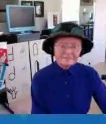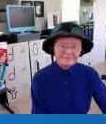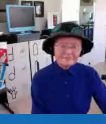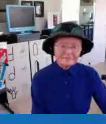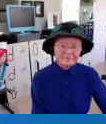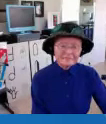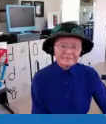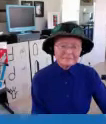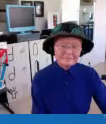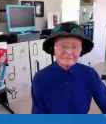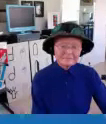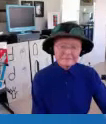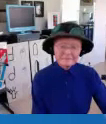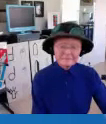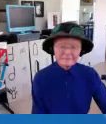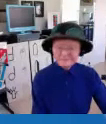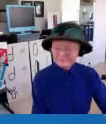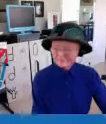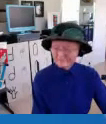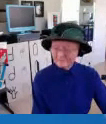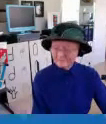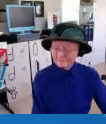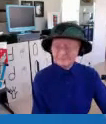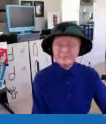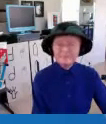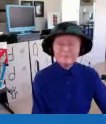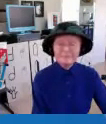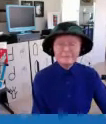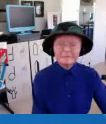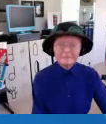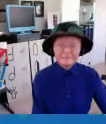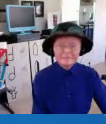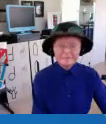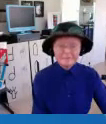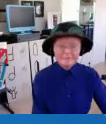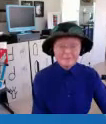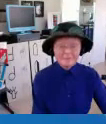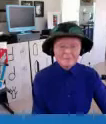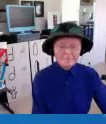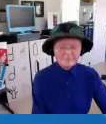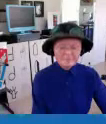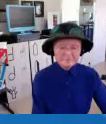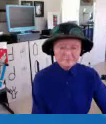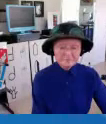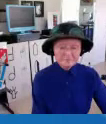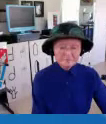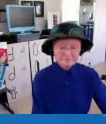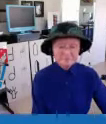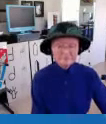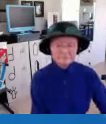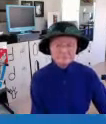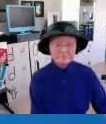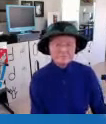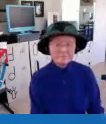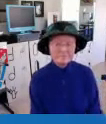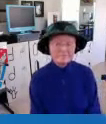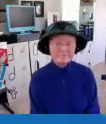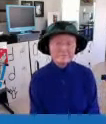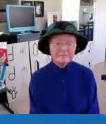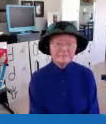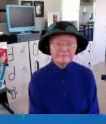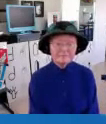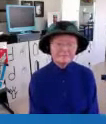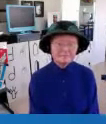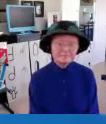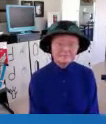using a 1, the index finger extended, followed on the same hand by a 0. That's